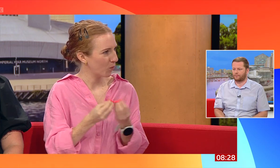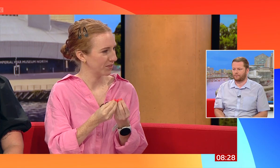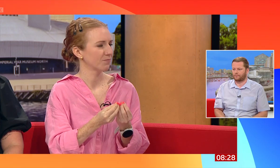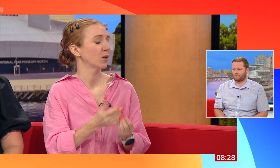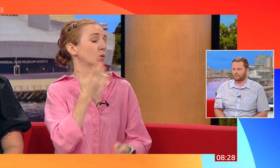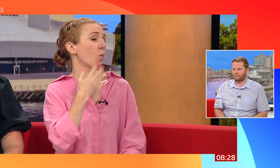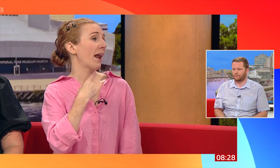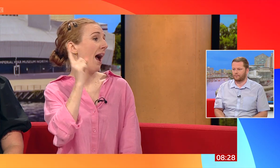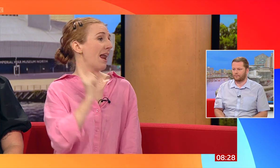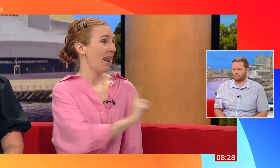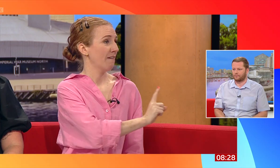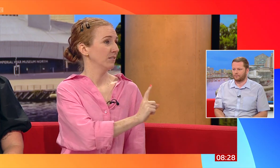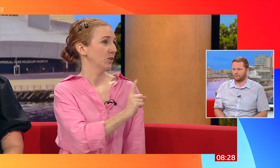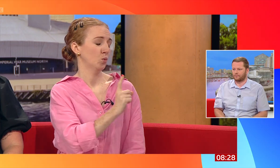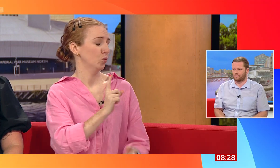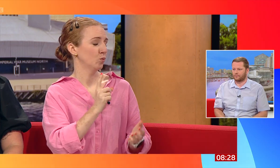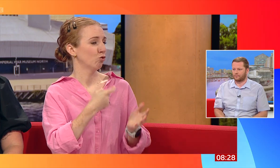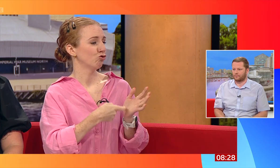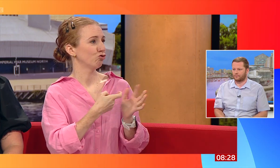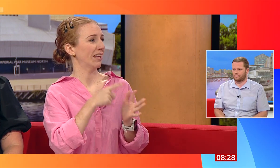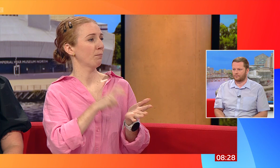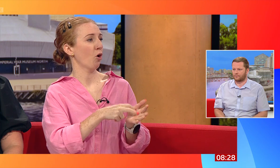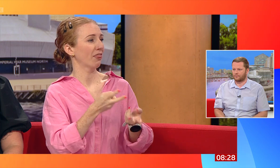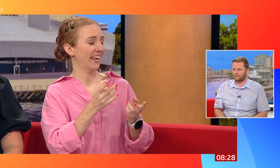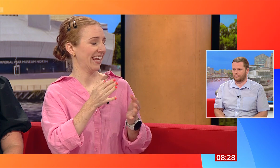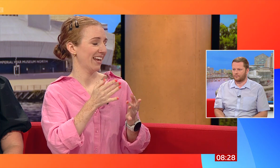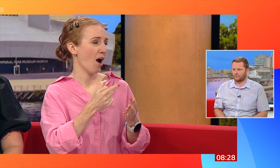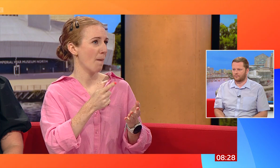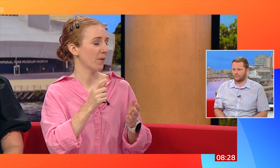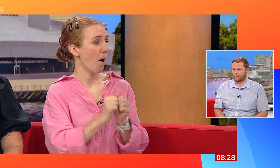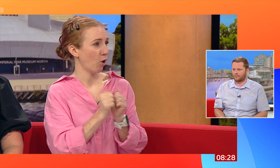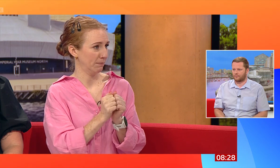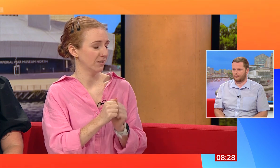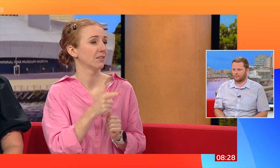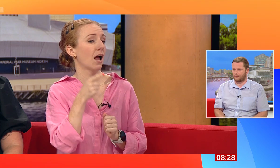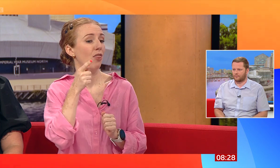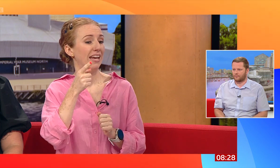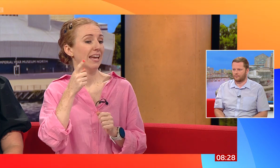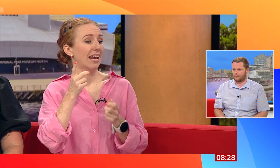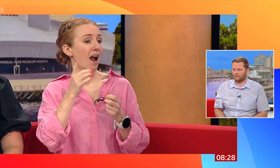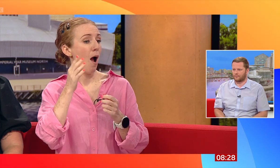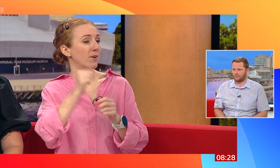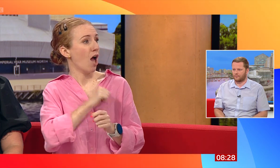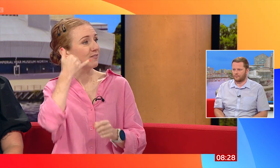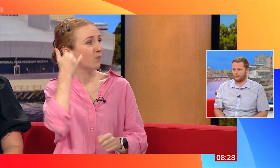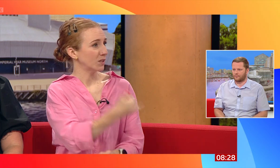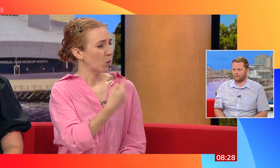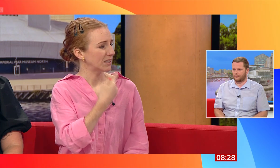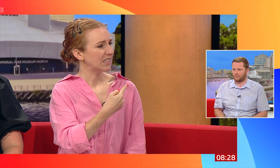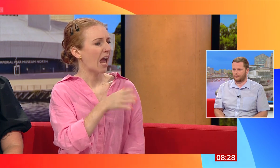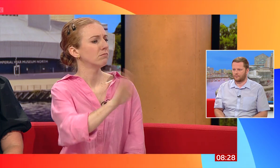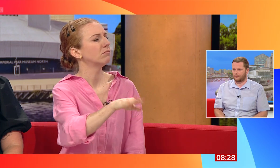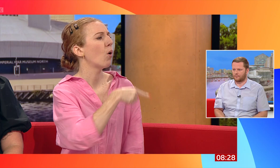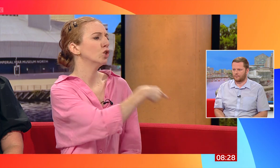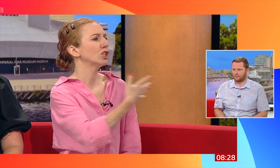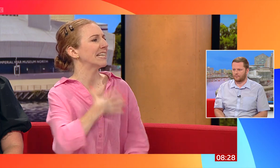and can't hear. So when I left, I just rebooked the appointment. And the nurse